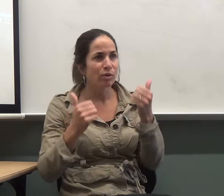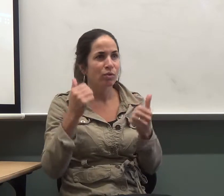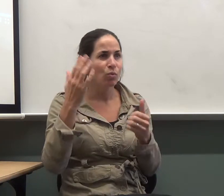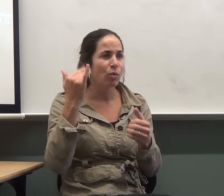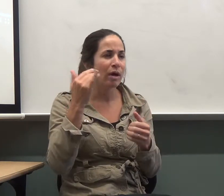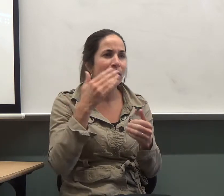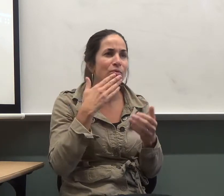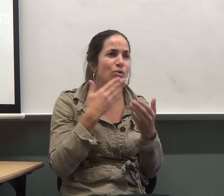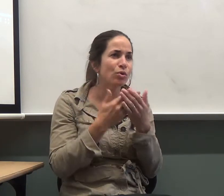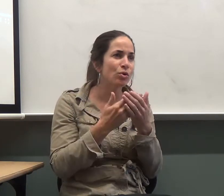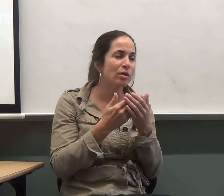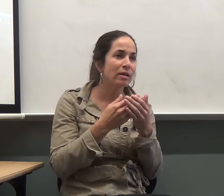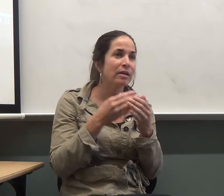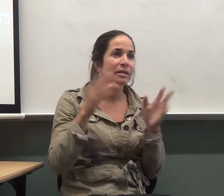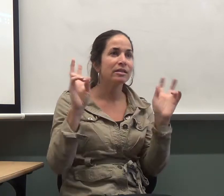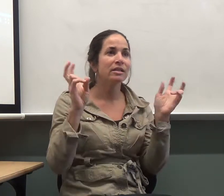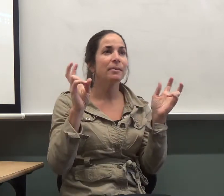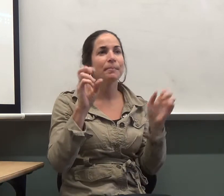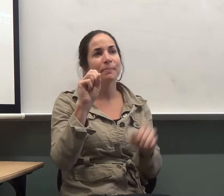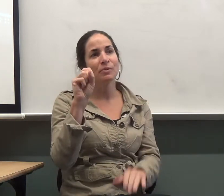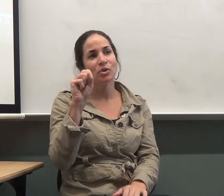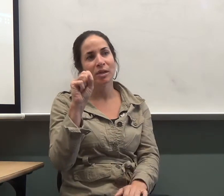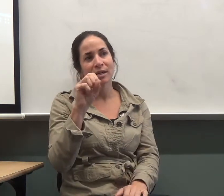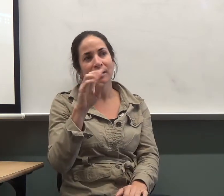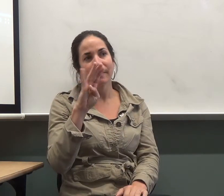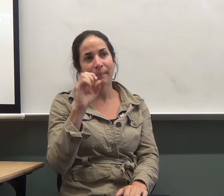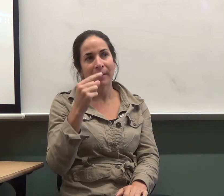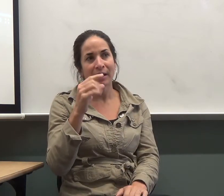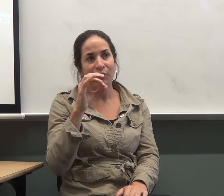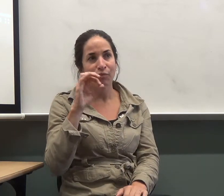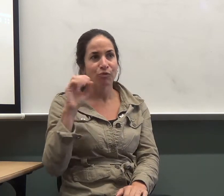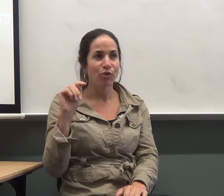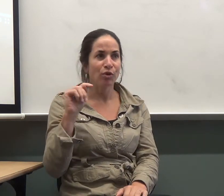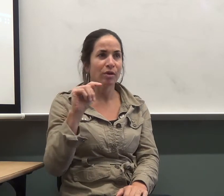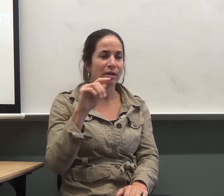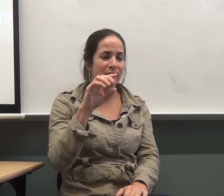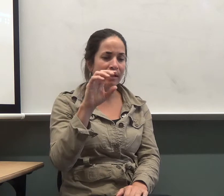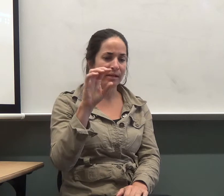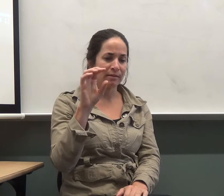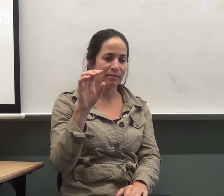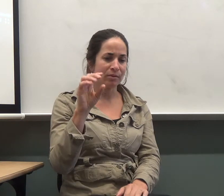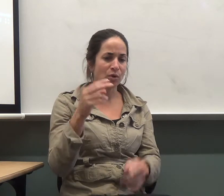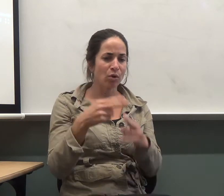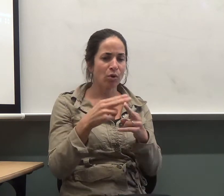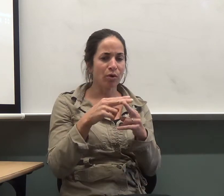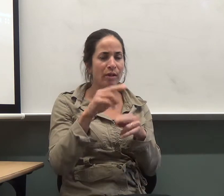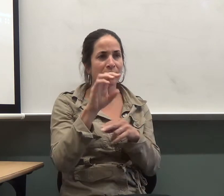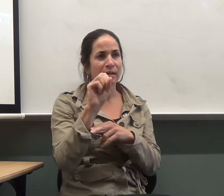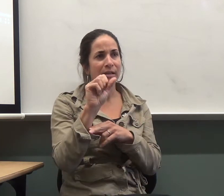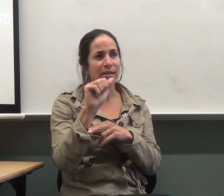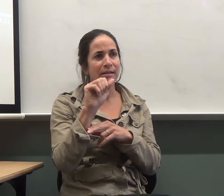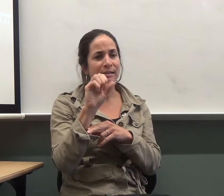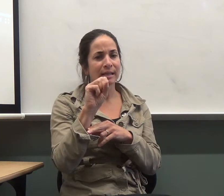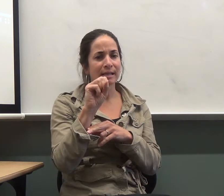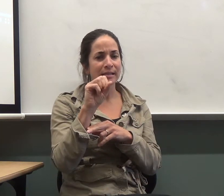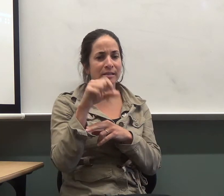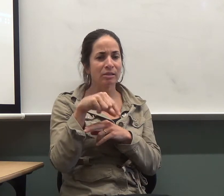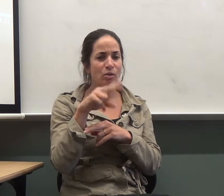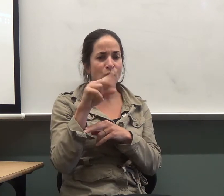Our subject is Bigfoot, obviously. Sasquatch, right? The ape man. With the Hang on. advent, or